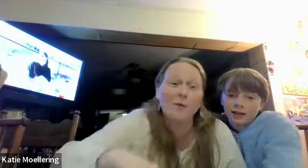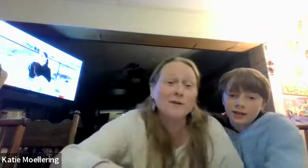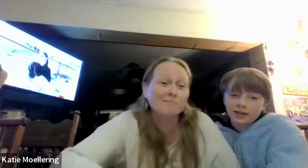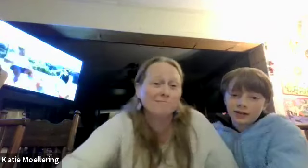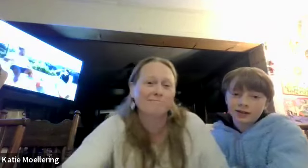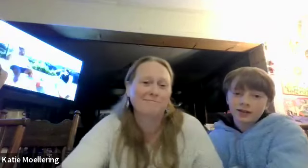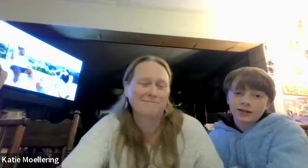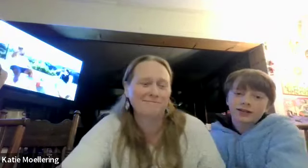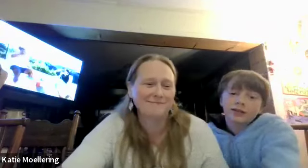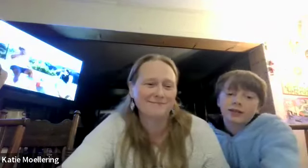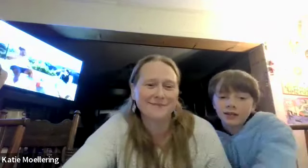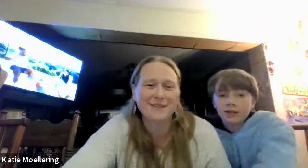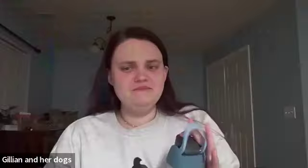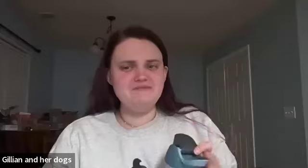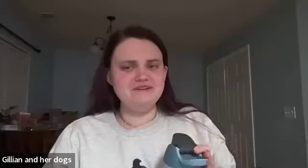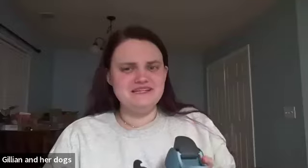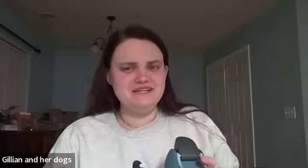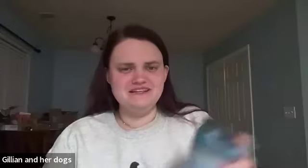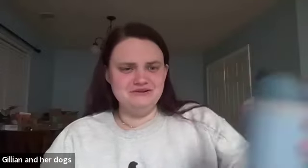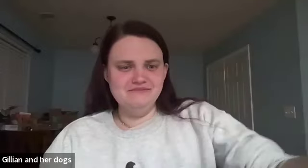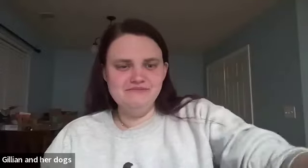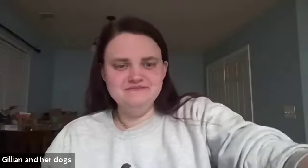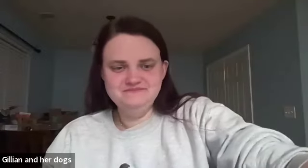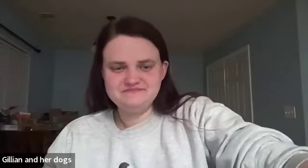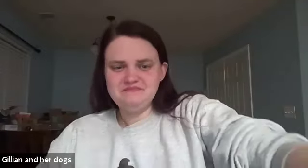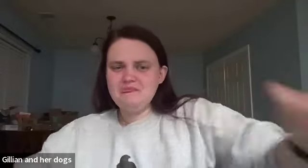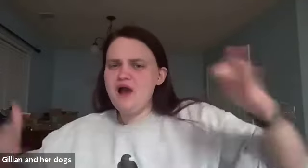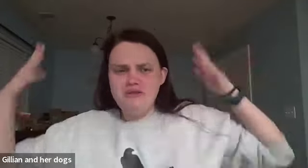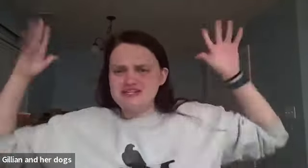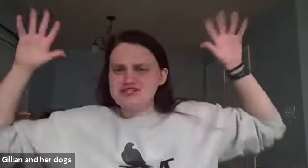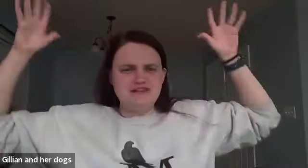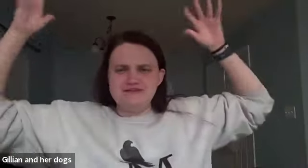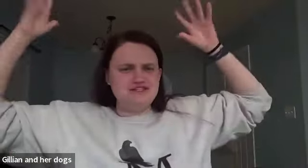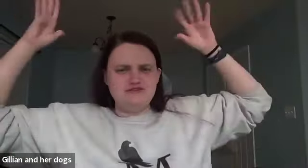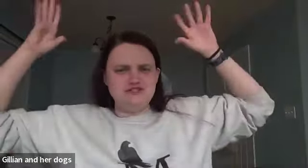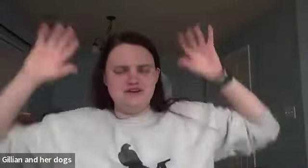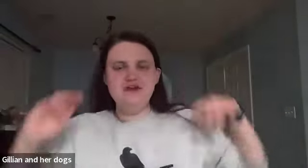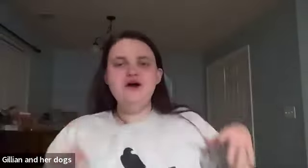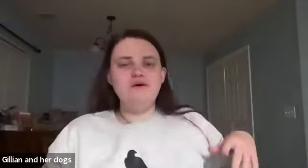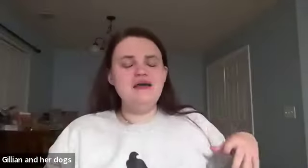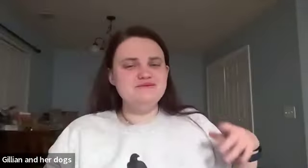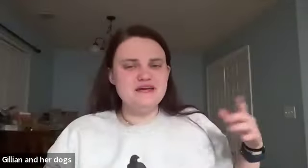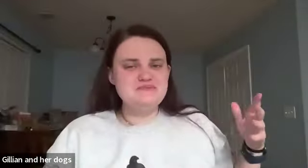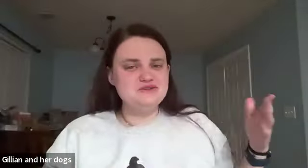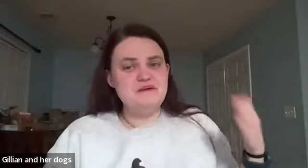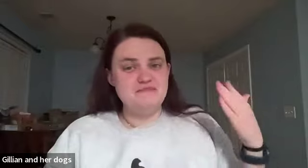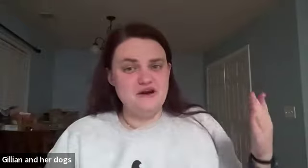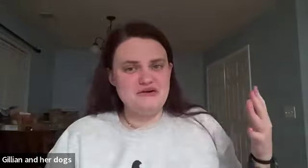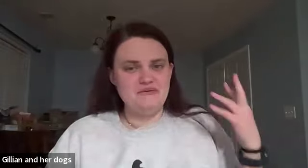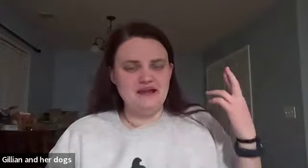known. you would have I'm been able sure to other see people it. would have known. Oh, they should. They so should have. Well, and that's part was when my brother,